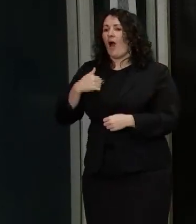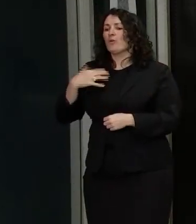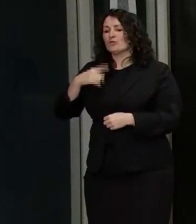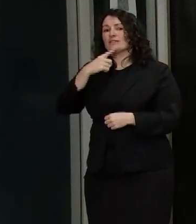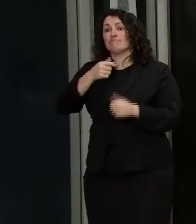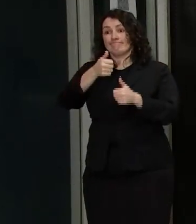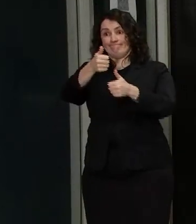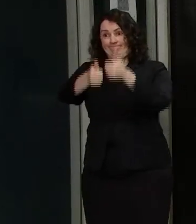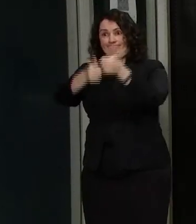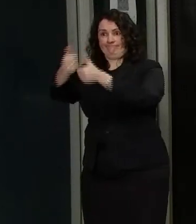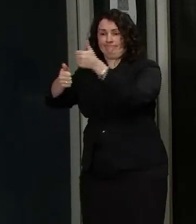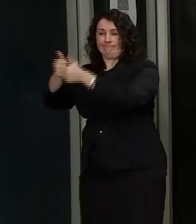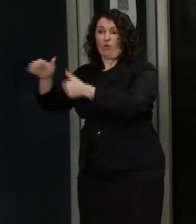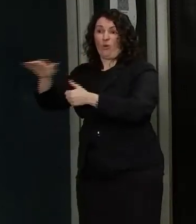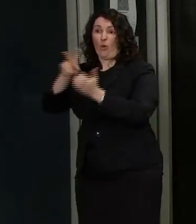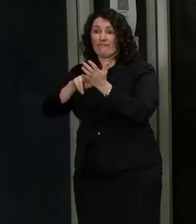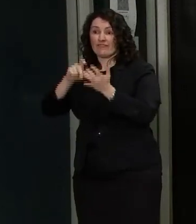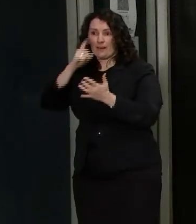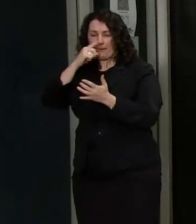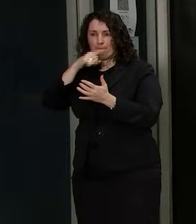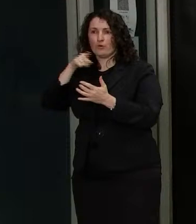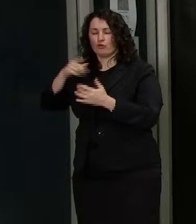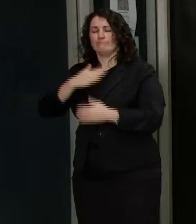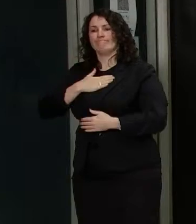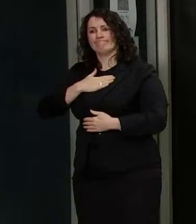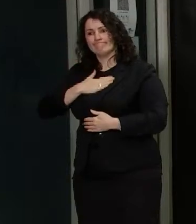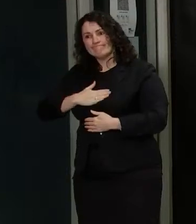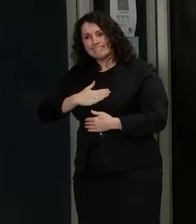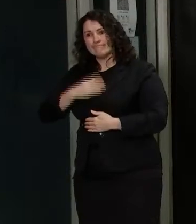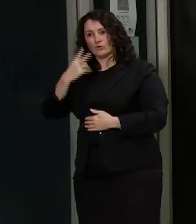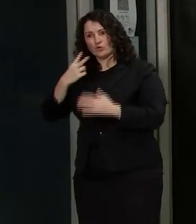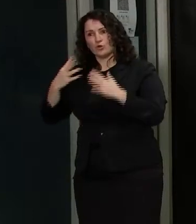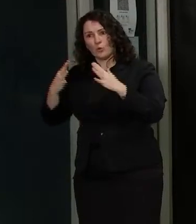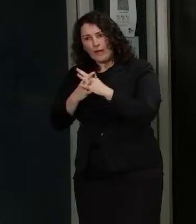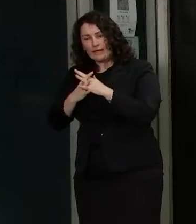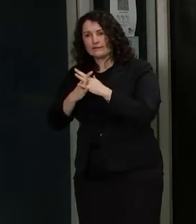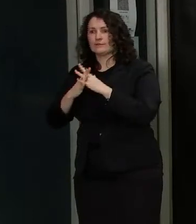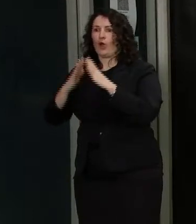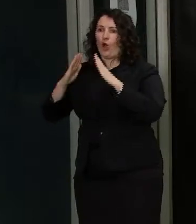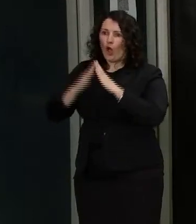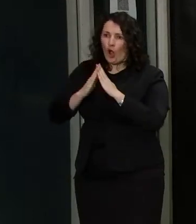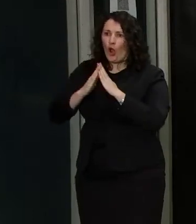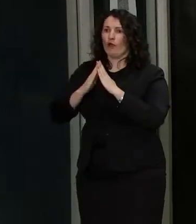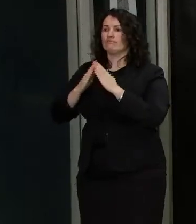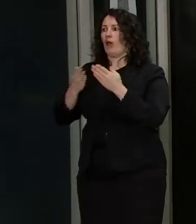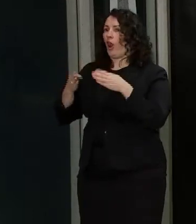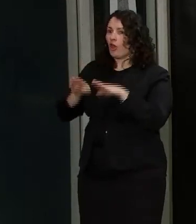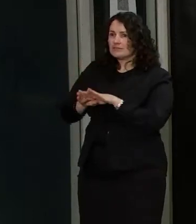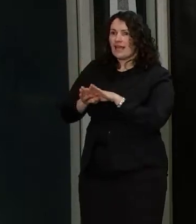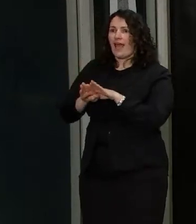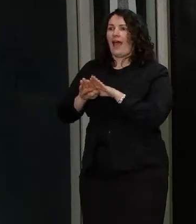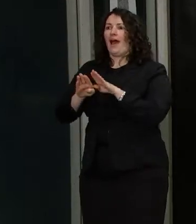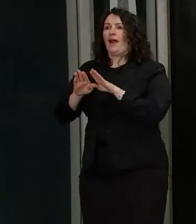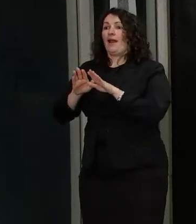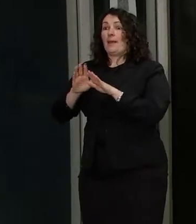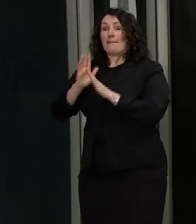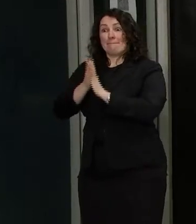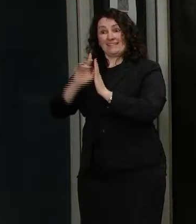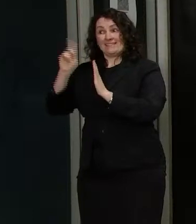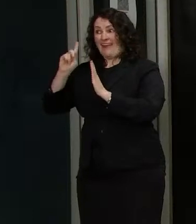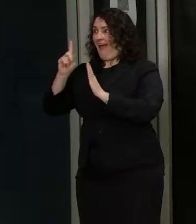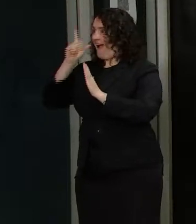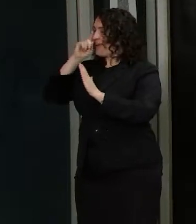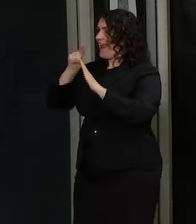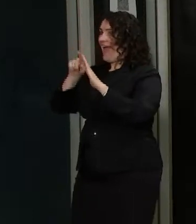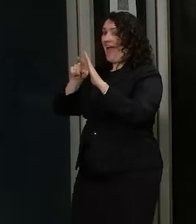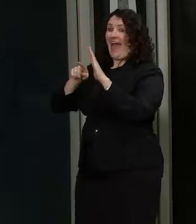getting vaccinated, following the rules. We're not out of the woods yet, but today having 0 cases is a